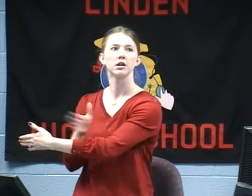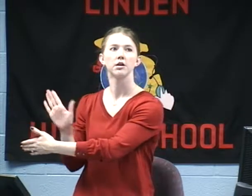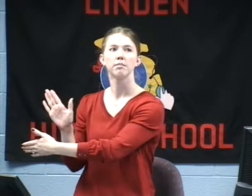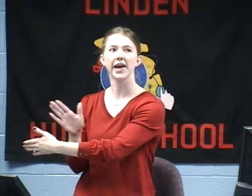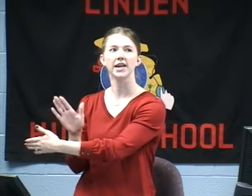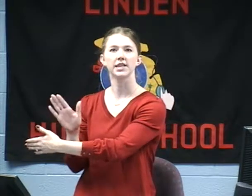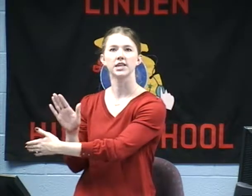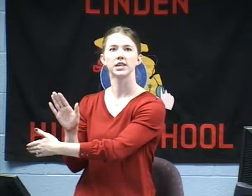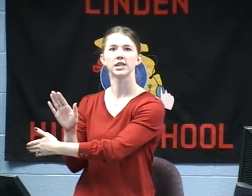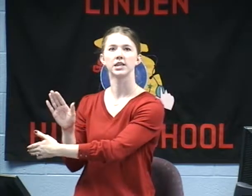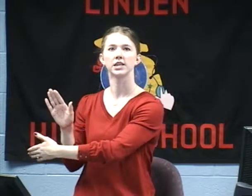Band.